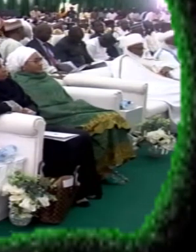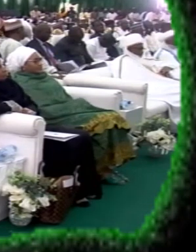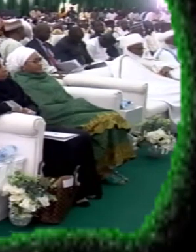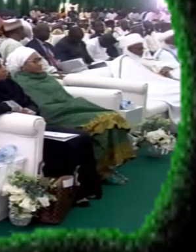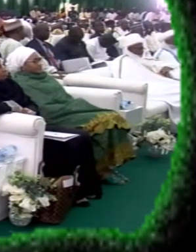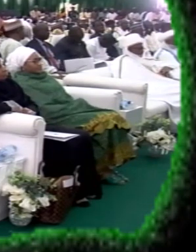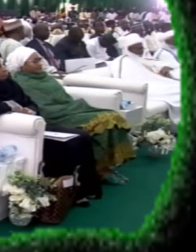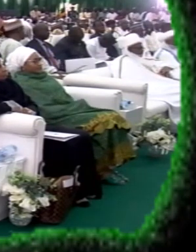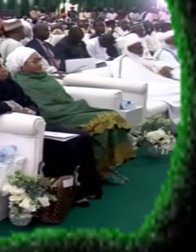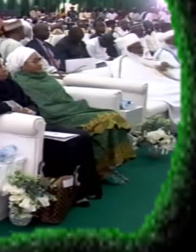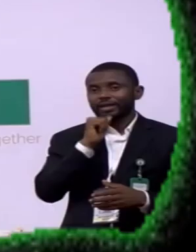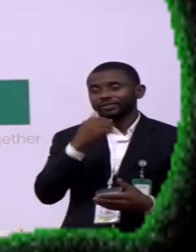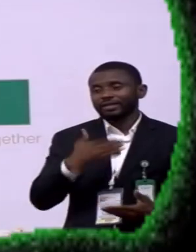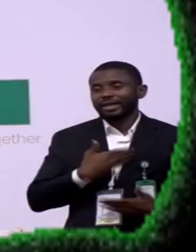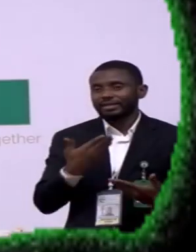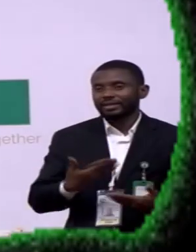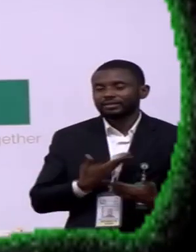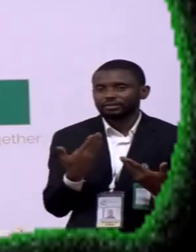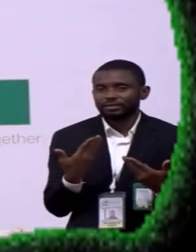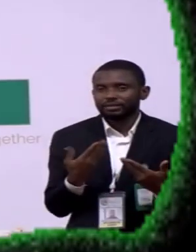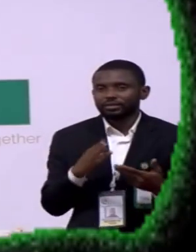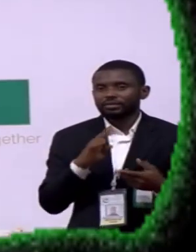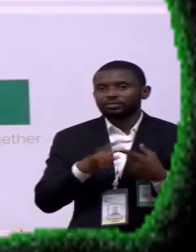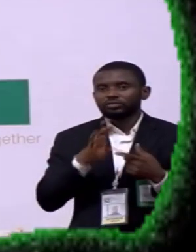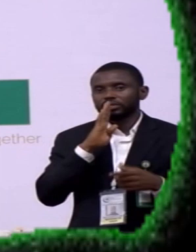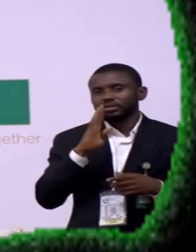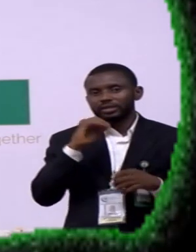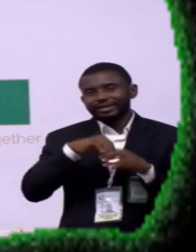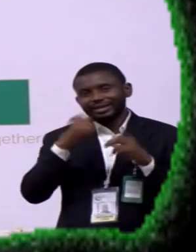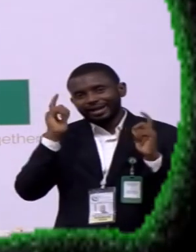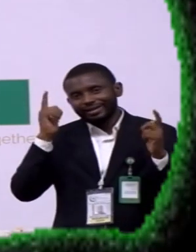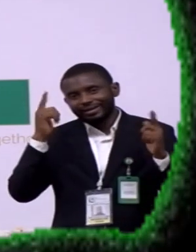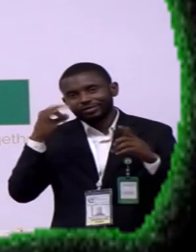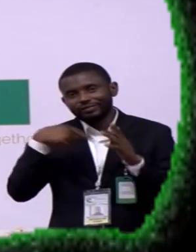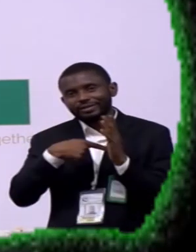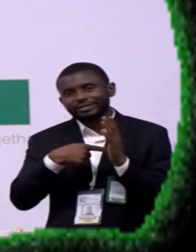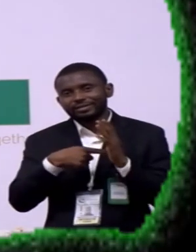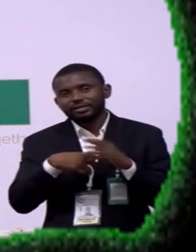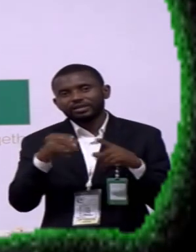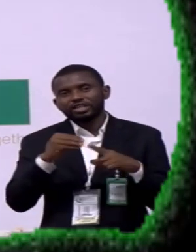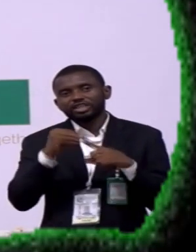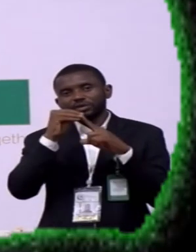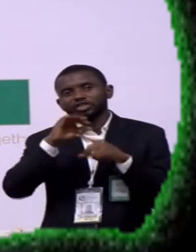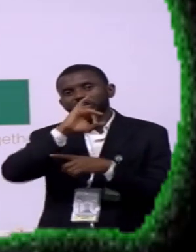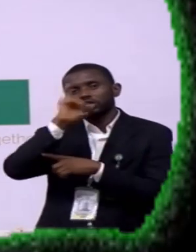I am delighted to be in attendance at this special Jummu'ah